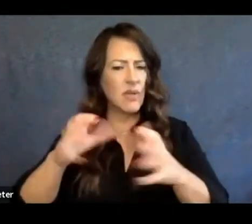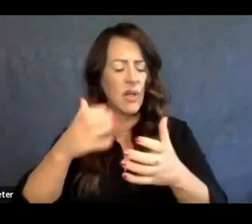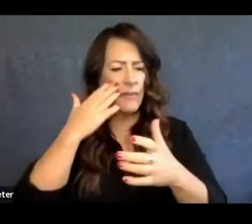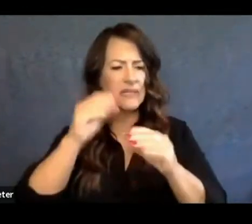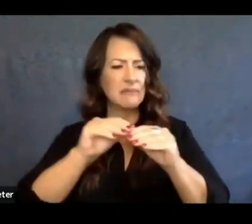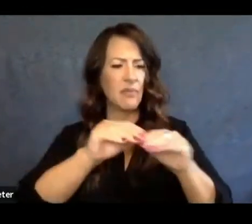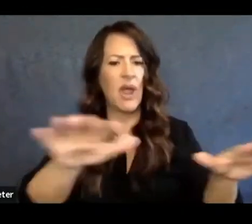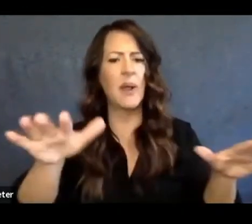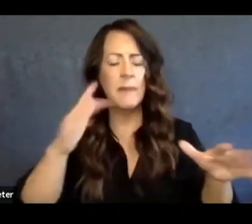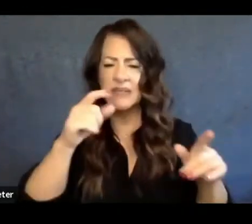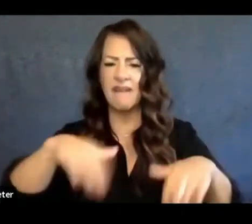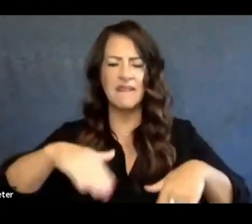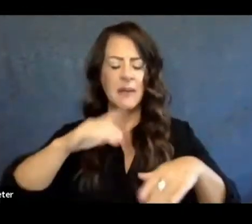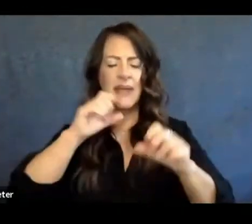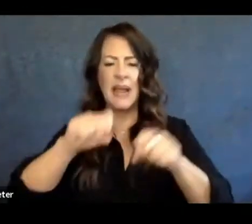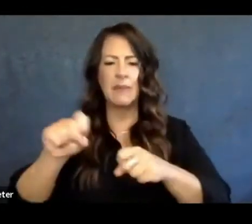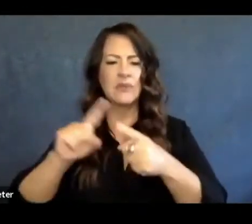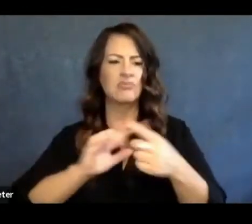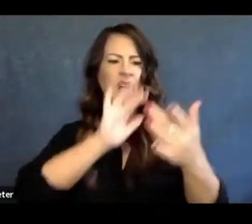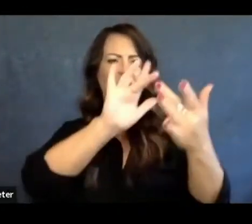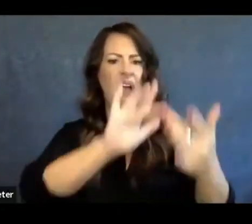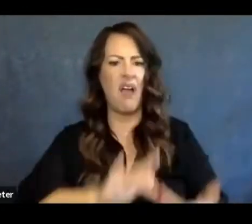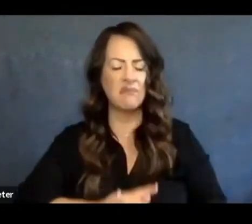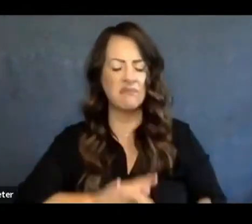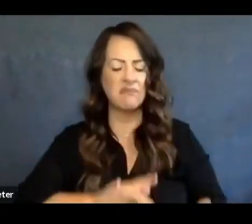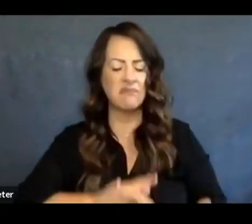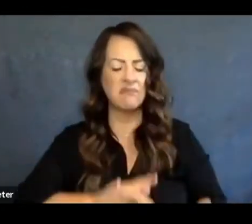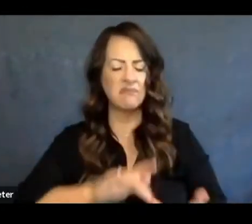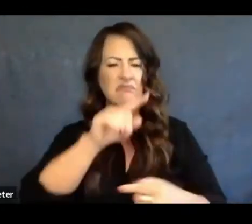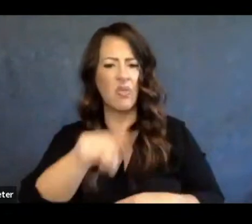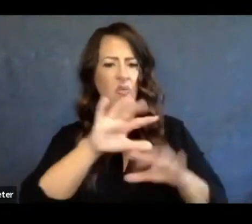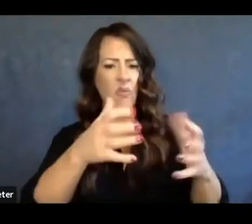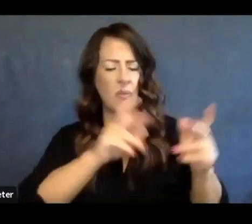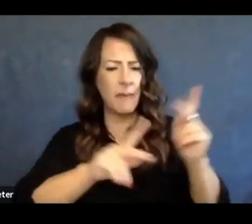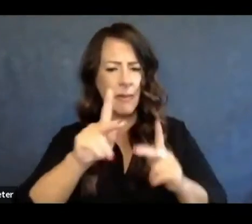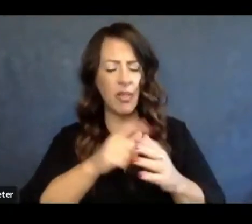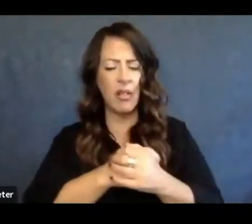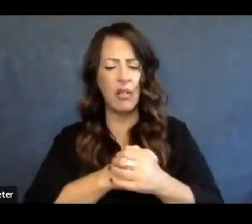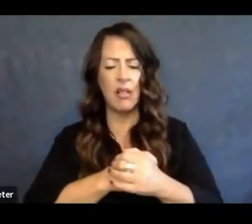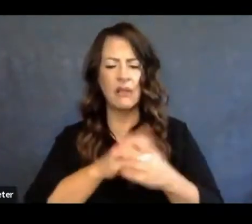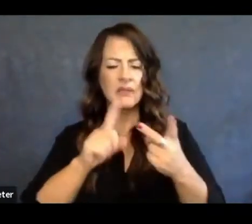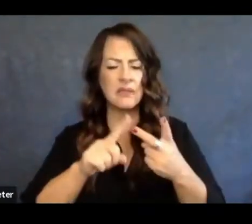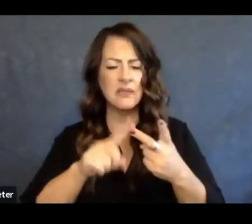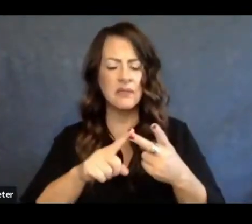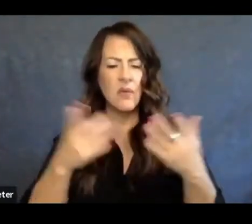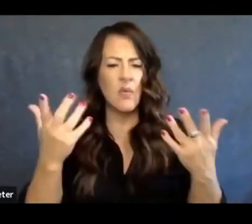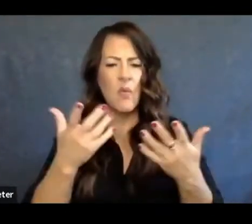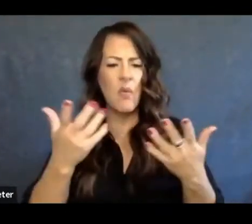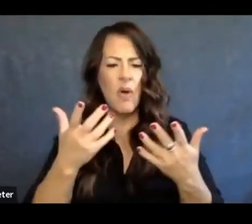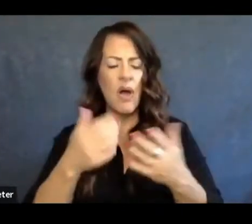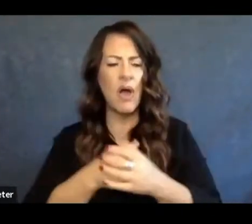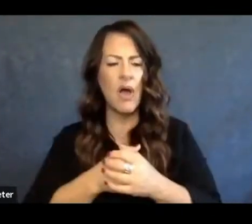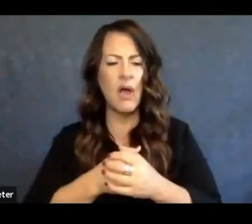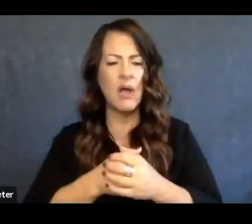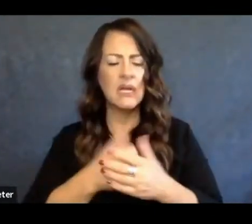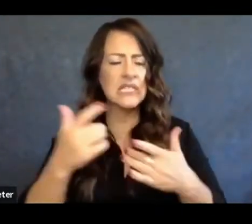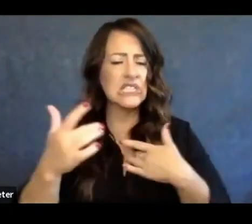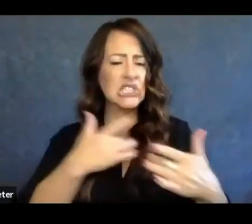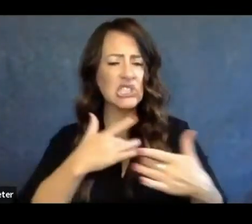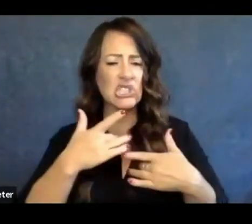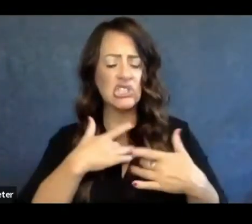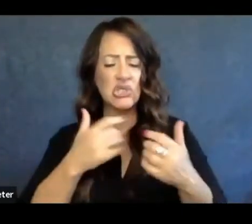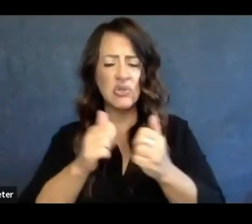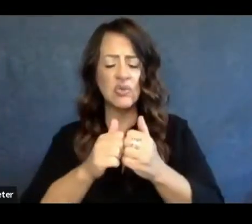haven't been able to trace those cases. And secondly, a tangential question, if you would, do you have any concern with the